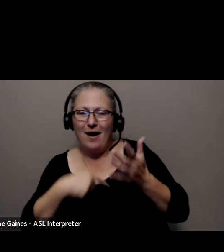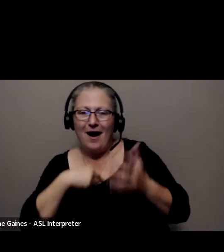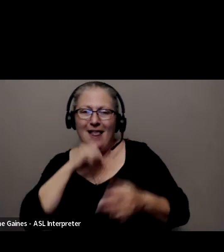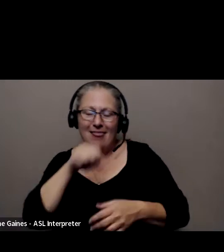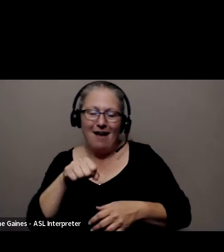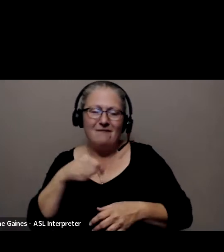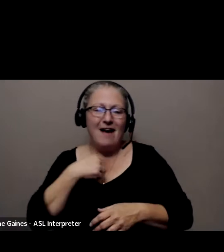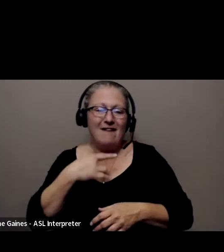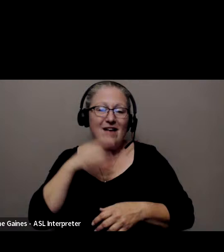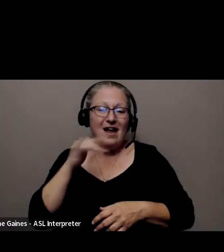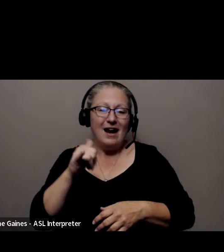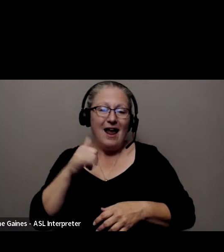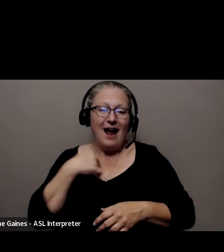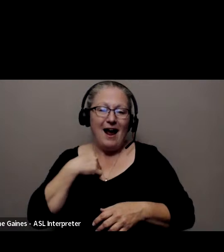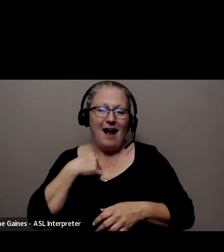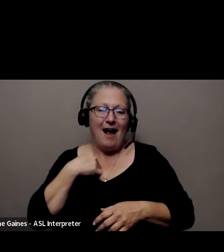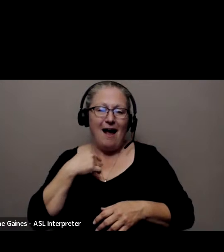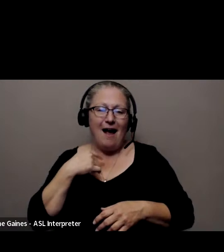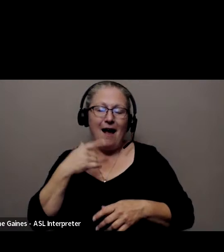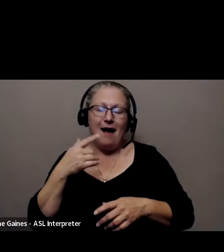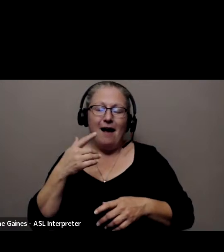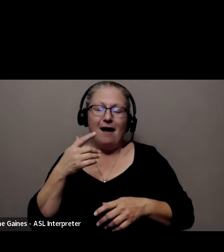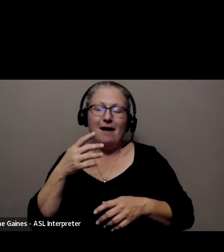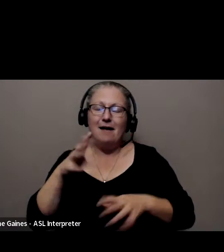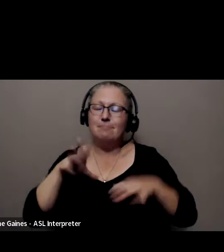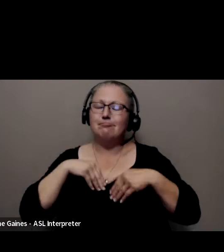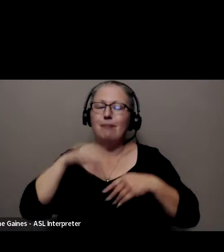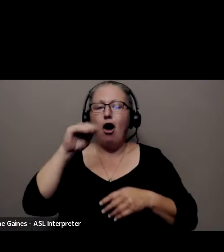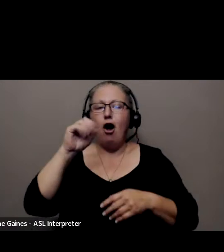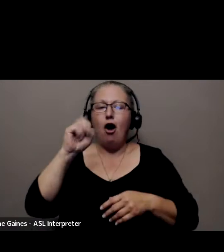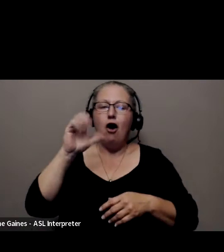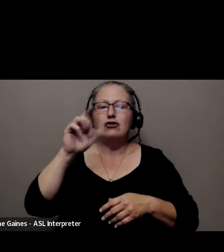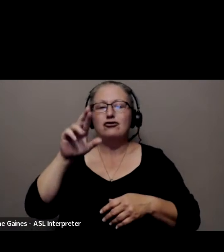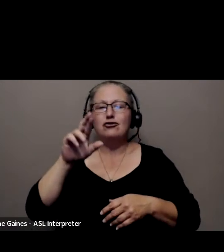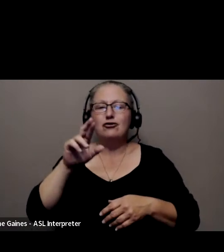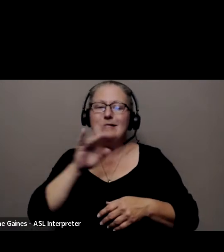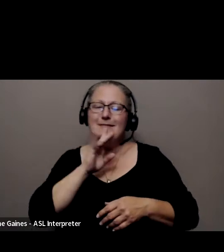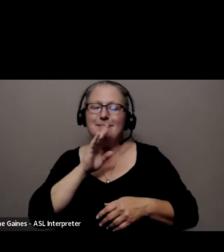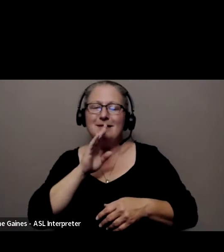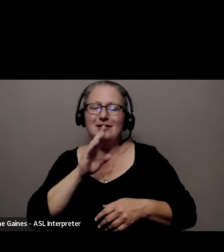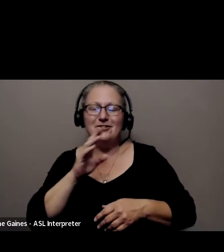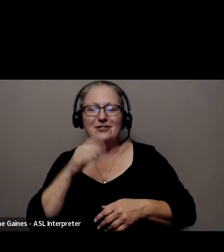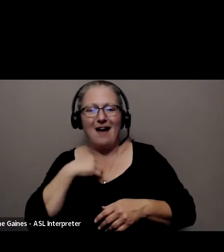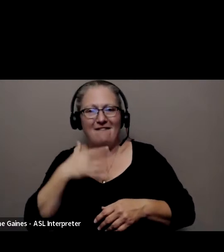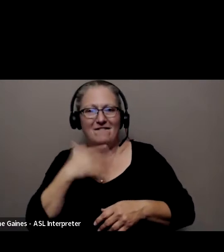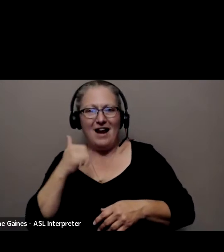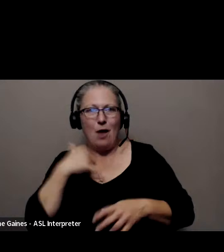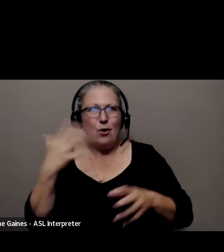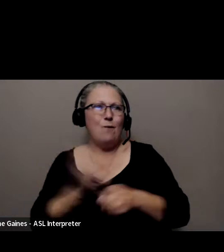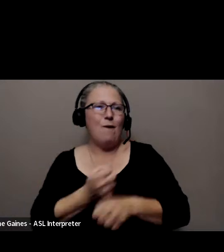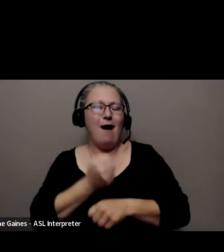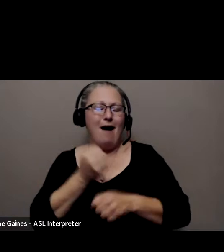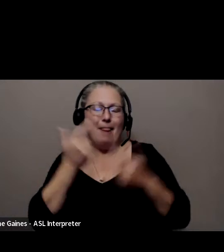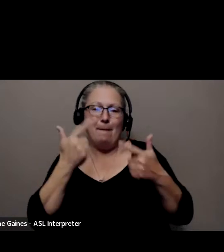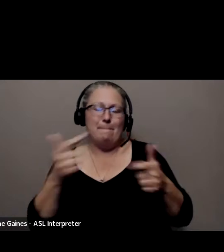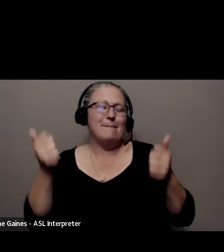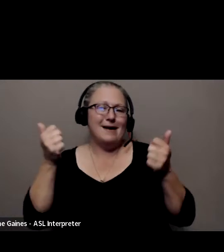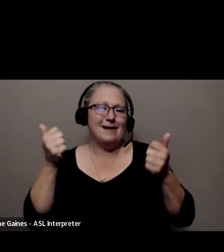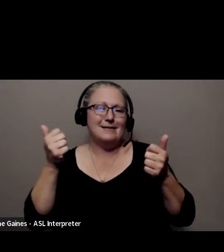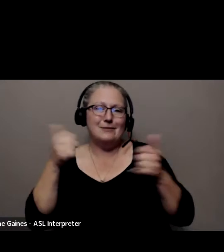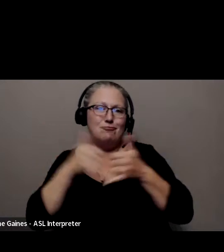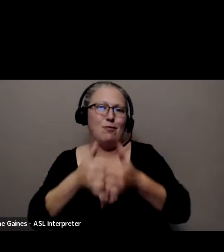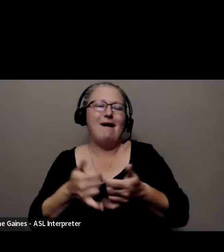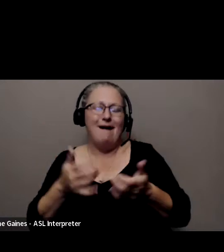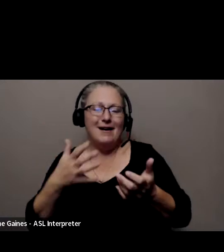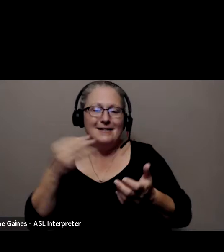I feel like I'm about to give an Oscar acceptance speech because I feel like we've just won one of the biggest prizes you